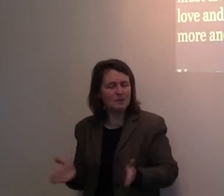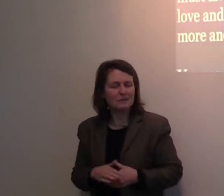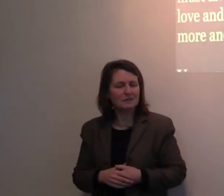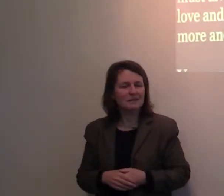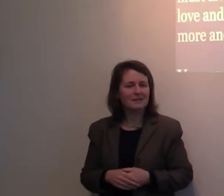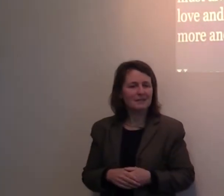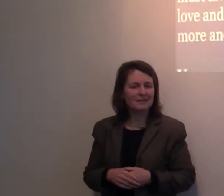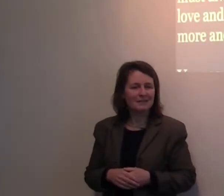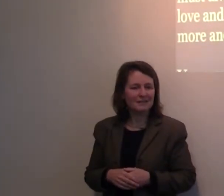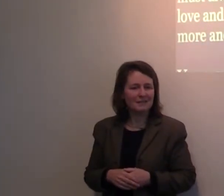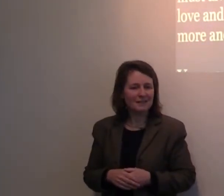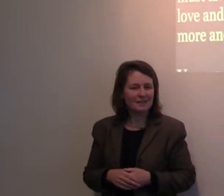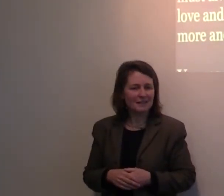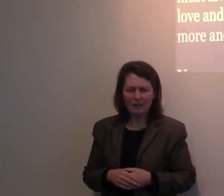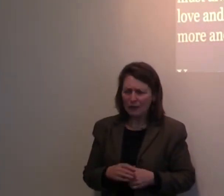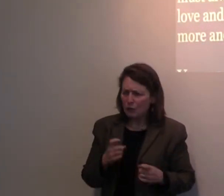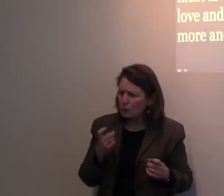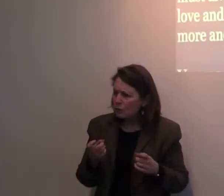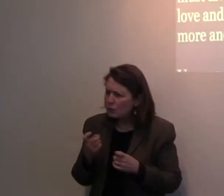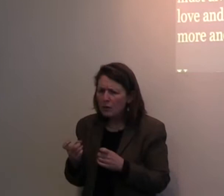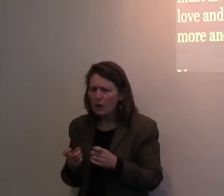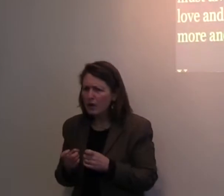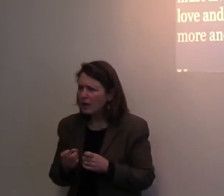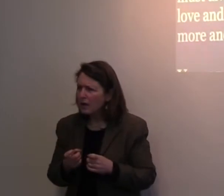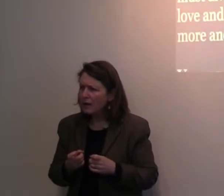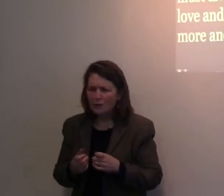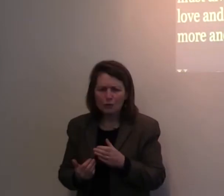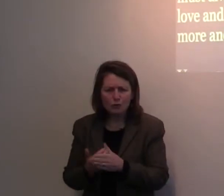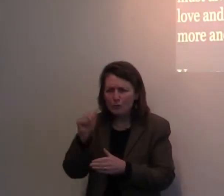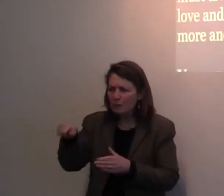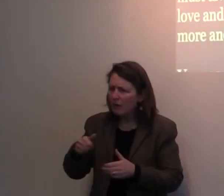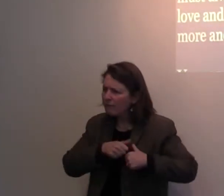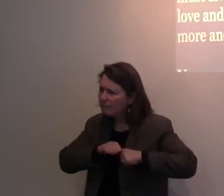I must always be looking for people to love and help.